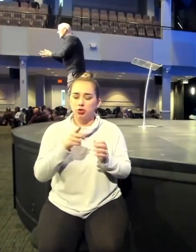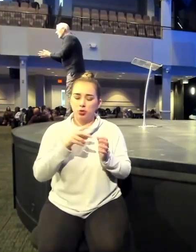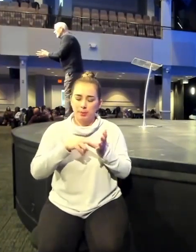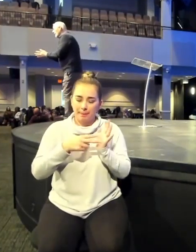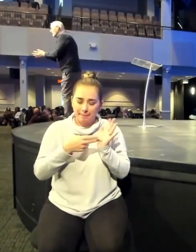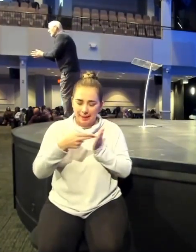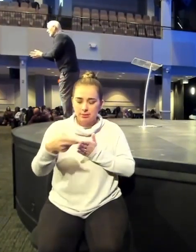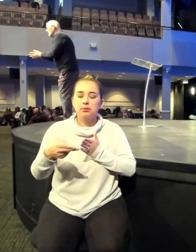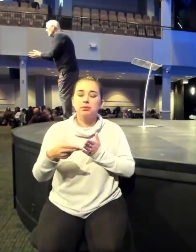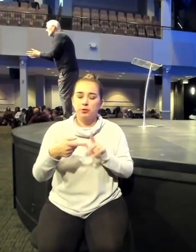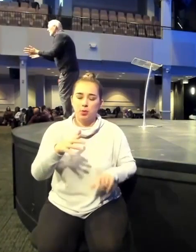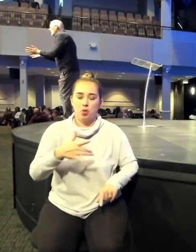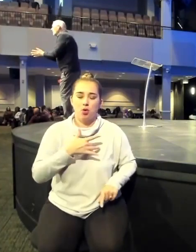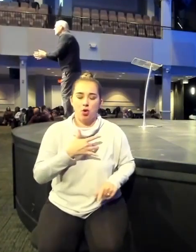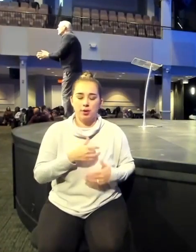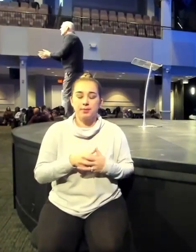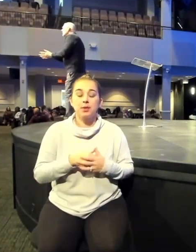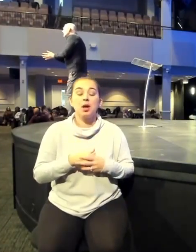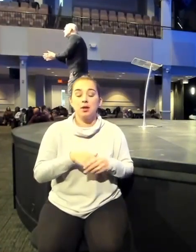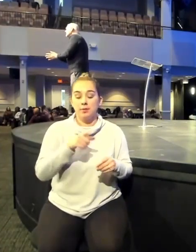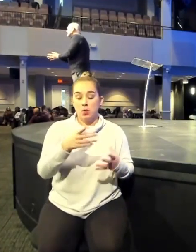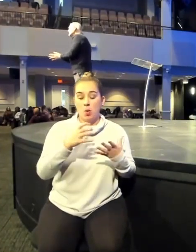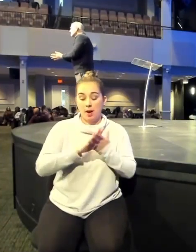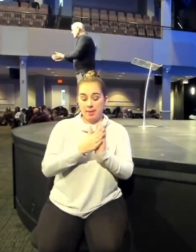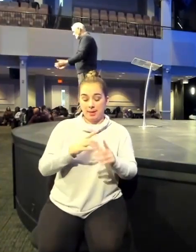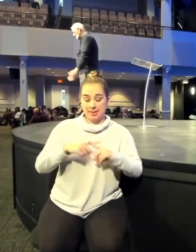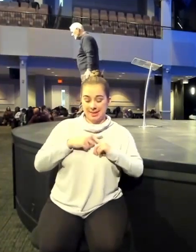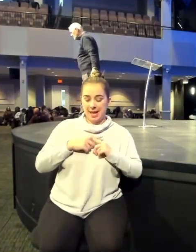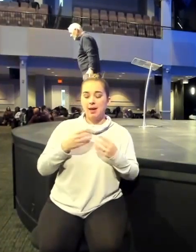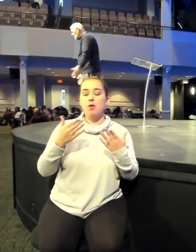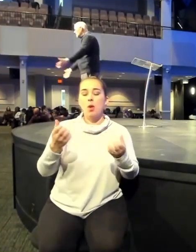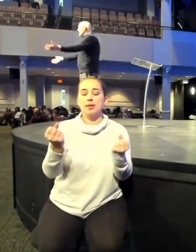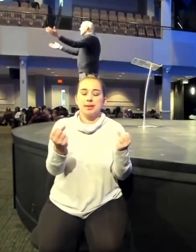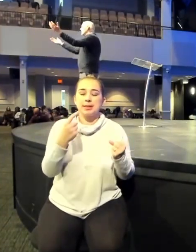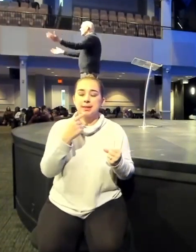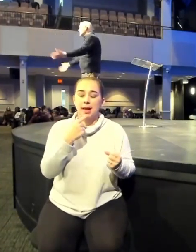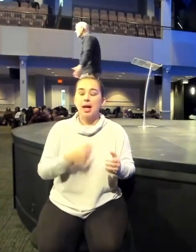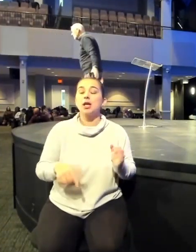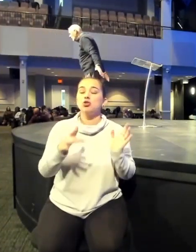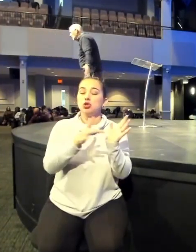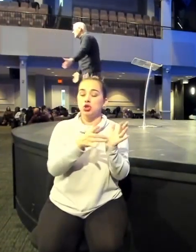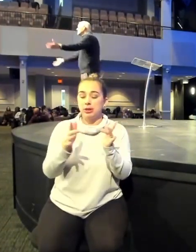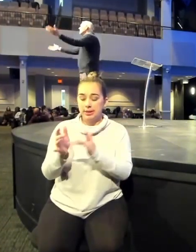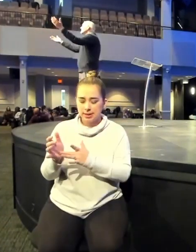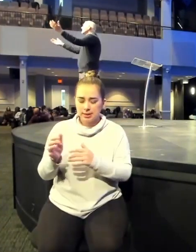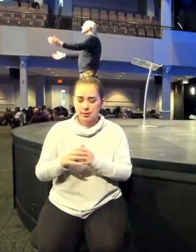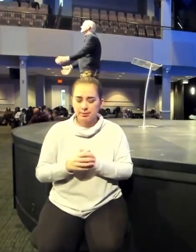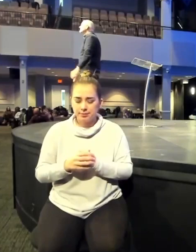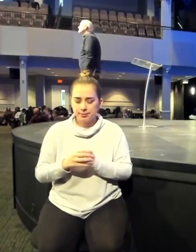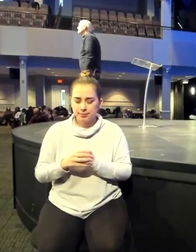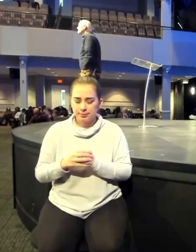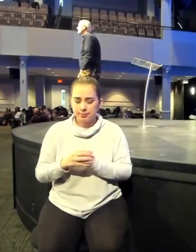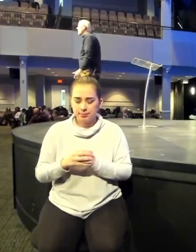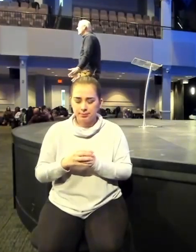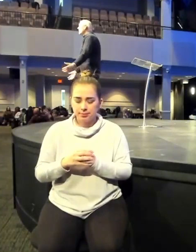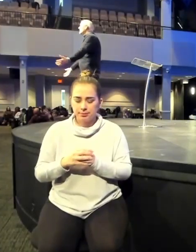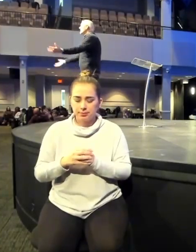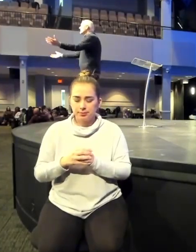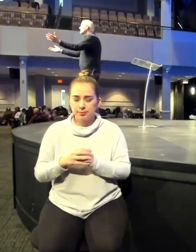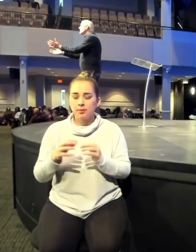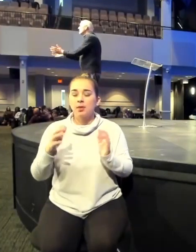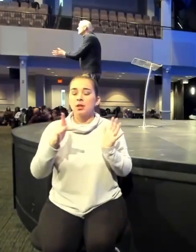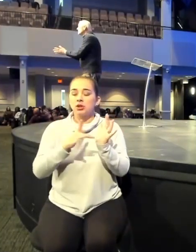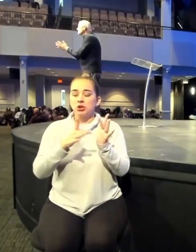moment. Start by whispering the name Jesus. Just go ahead and talk to him. Whisper to him, Jesus. Go ahead and